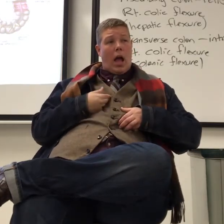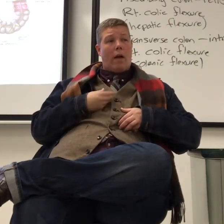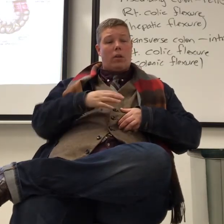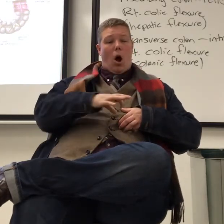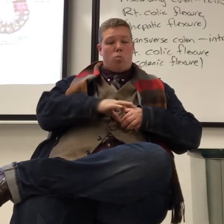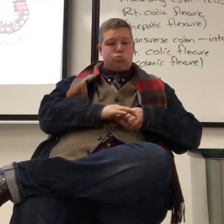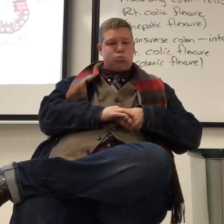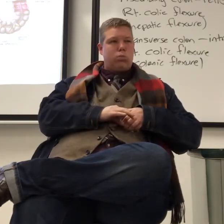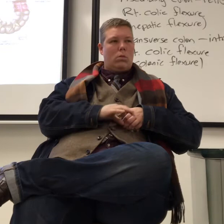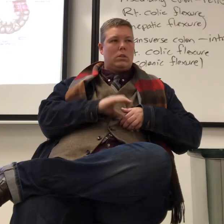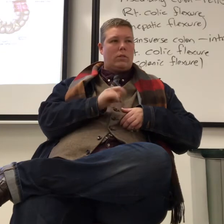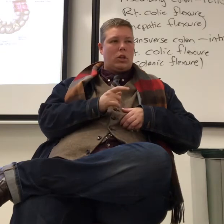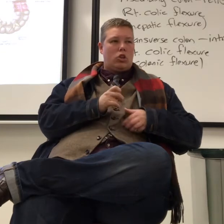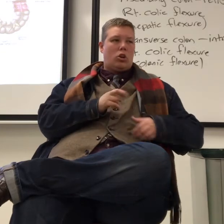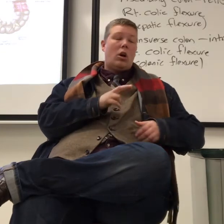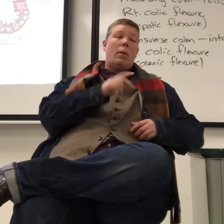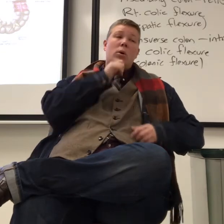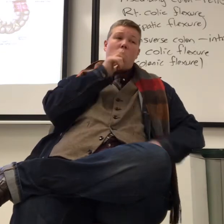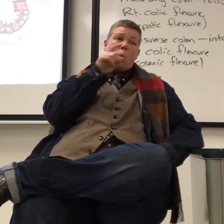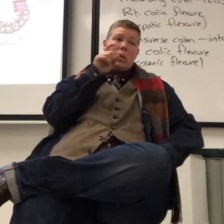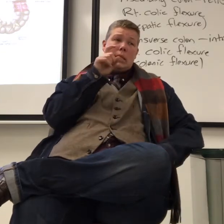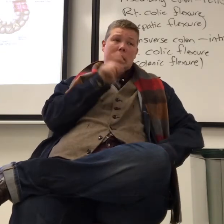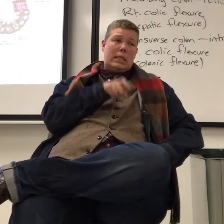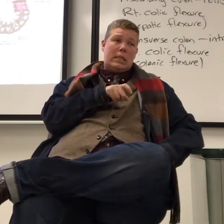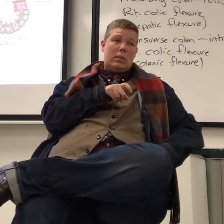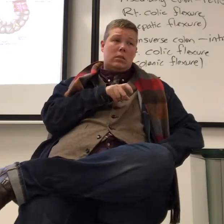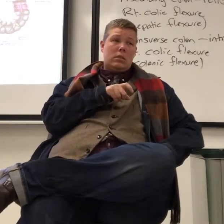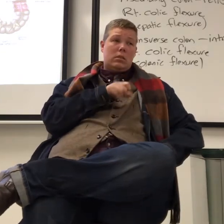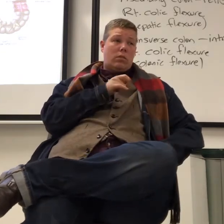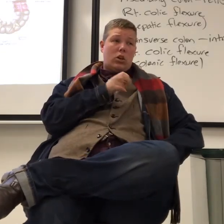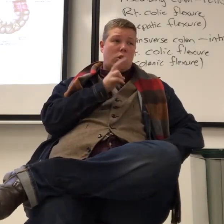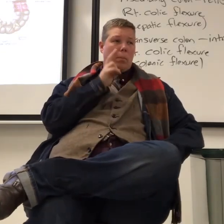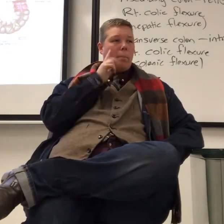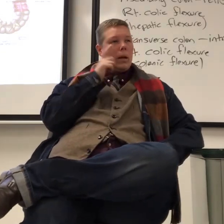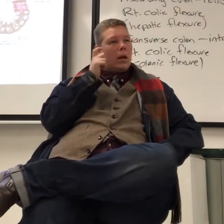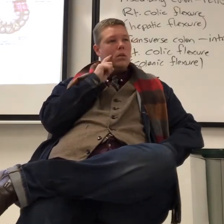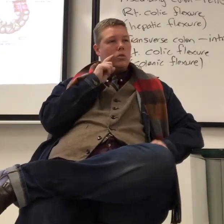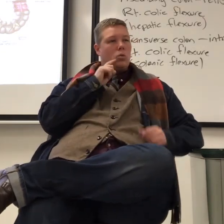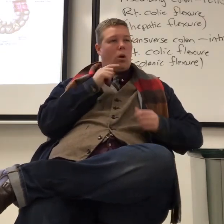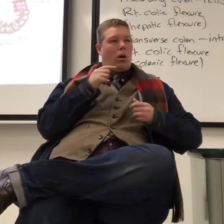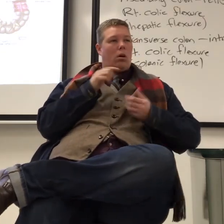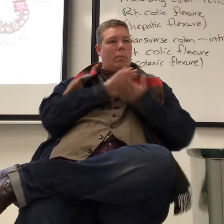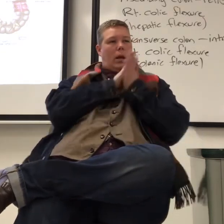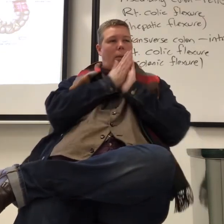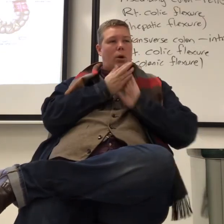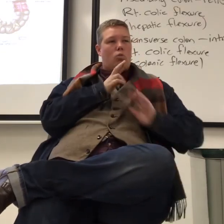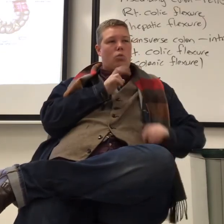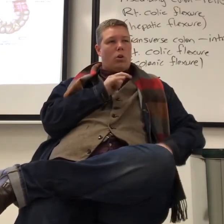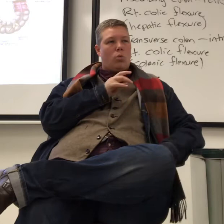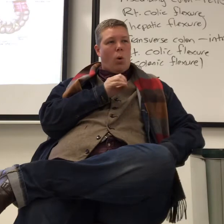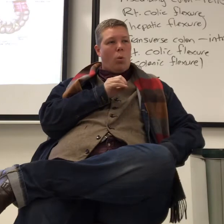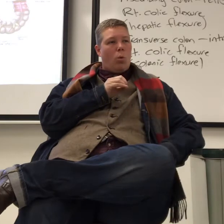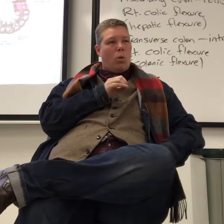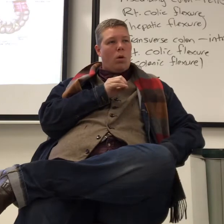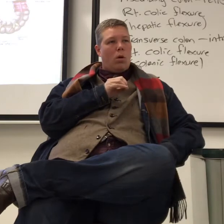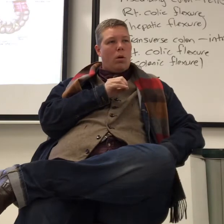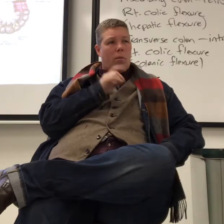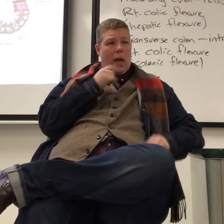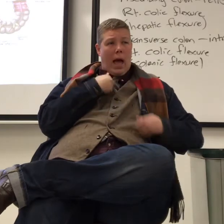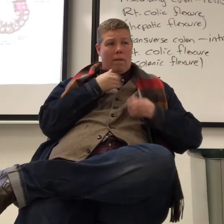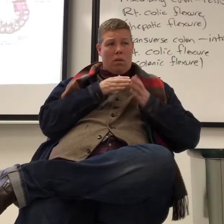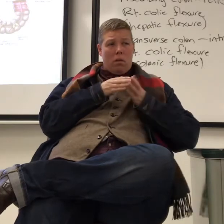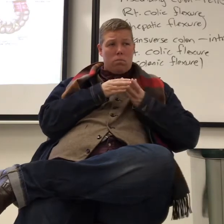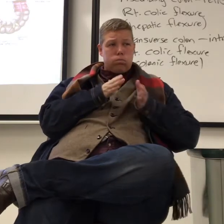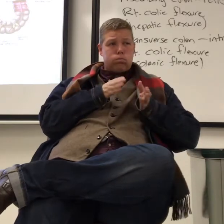always need a sphincter just because you're going retro. That's not always the case. But there's some type of valve,